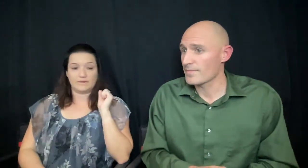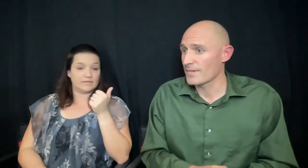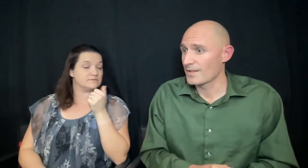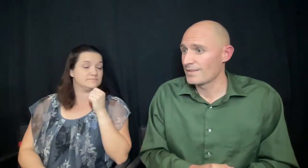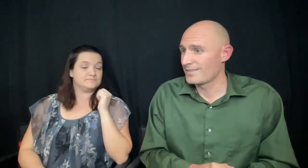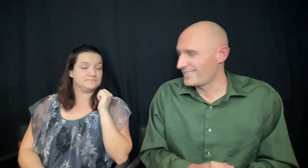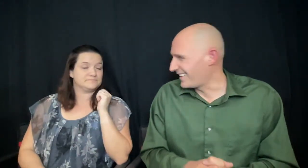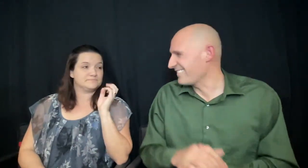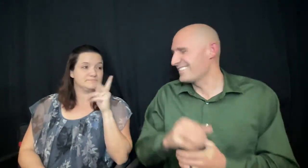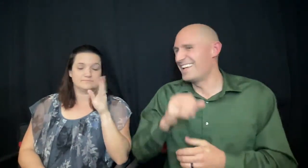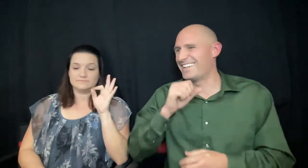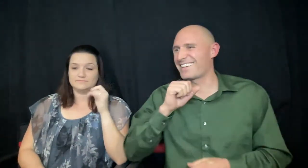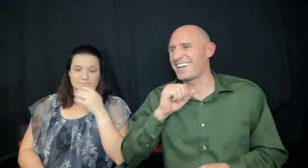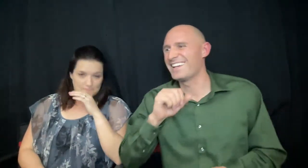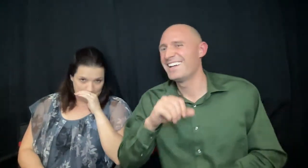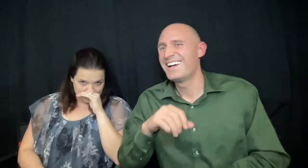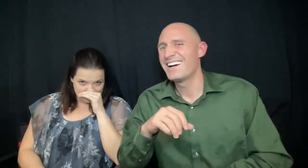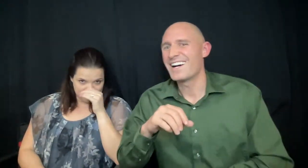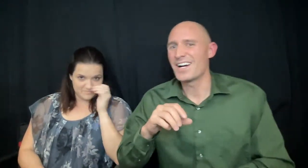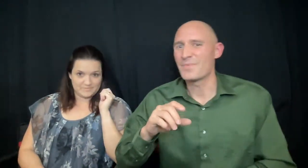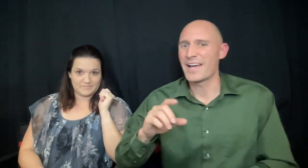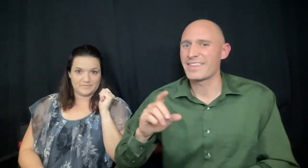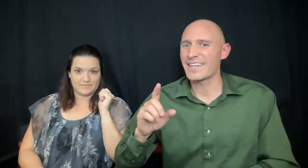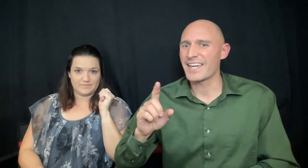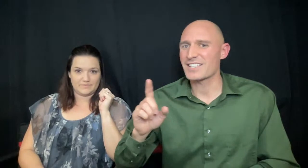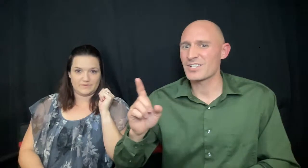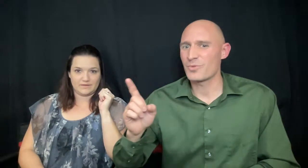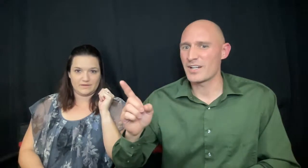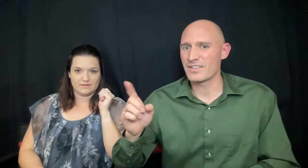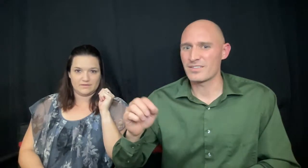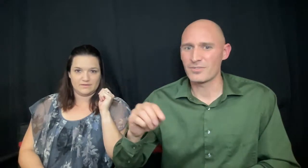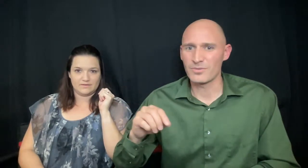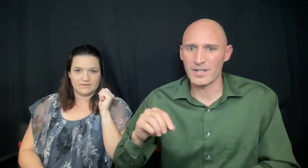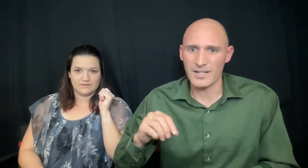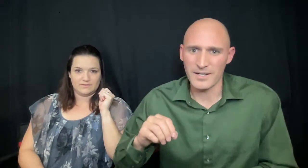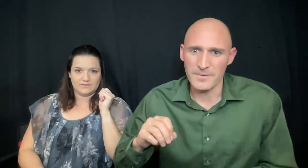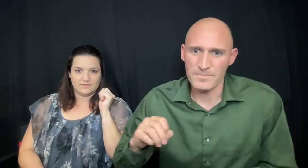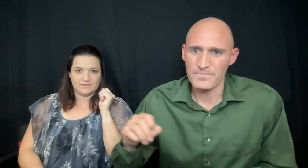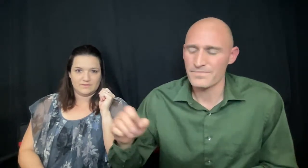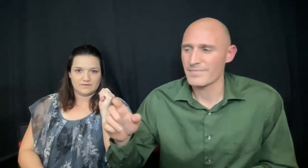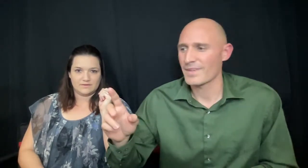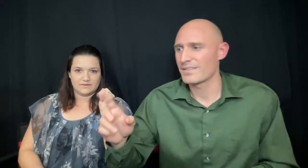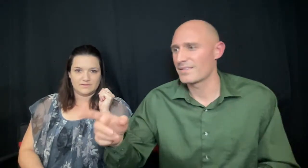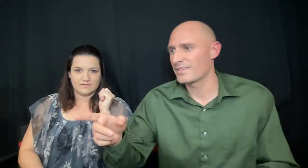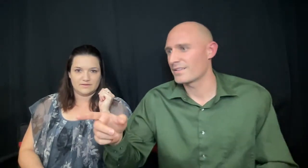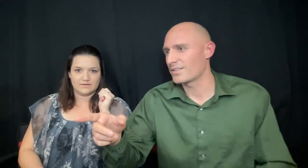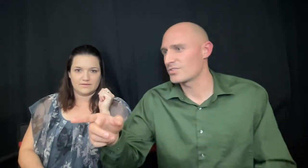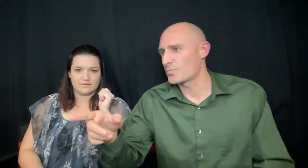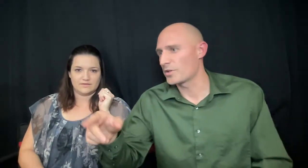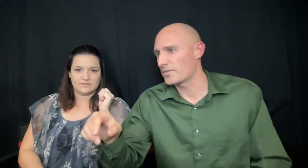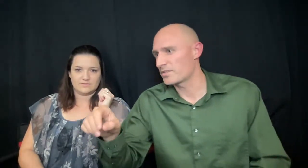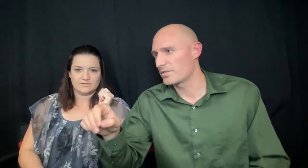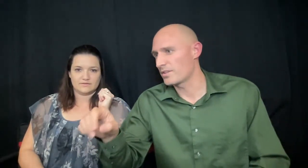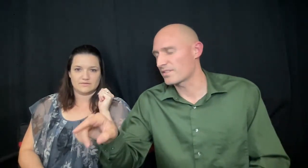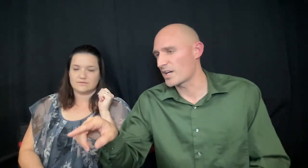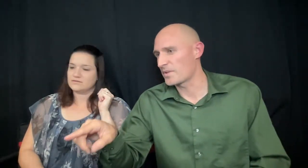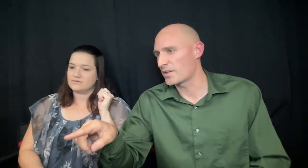Yes. Yeah? Okay. I think I actually wanted to jump over to this comment that we